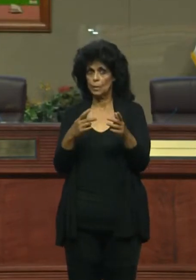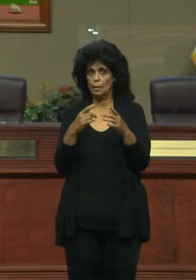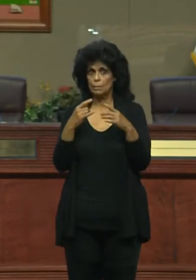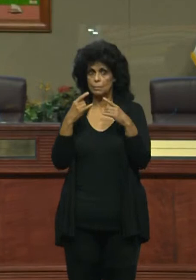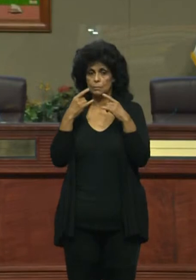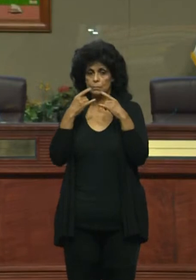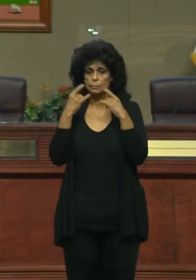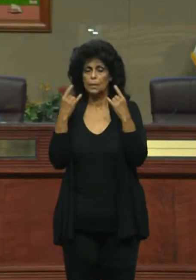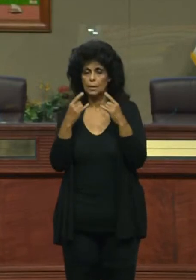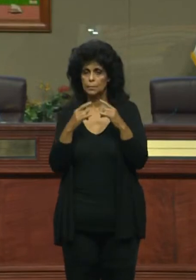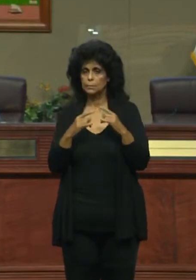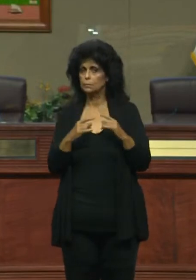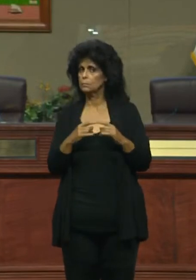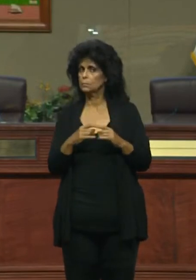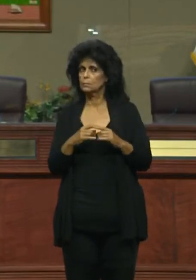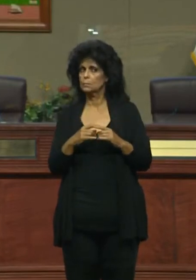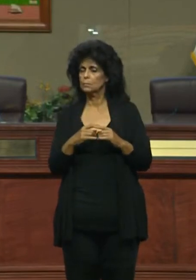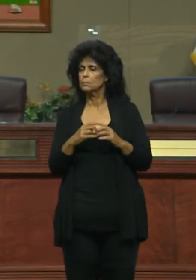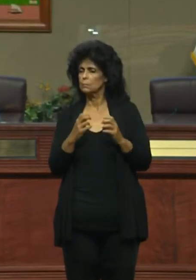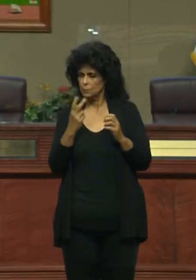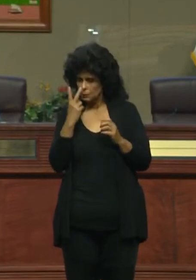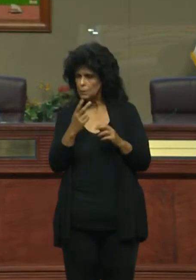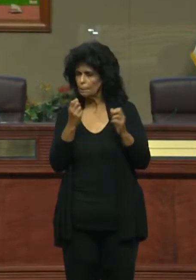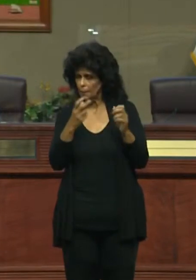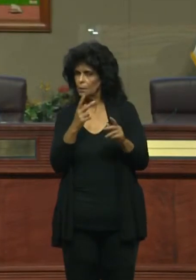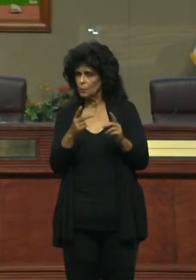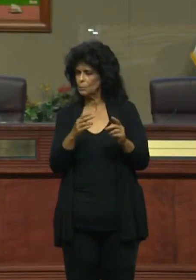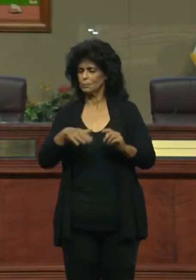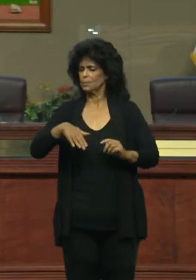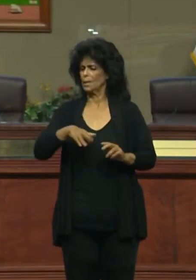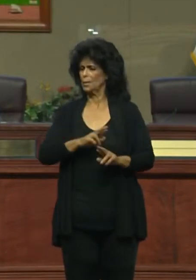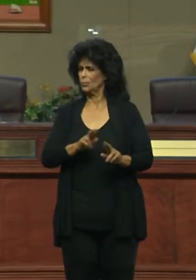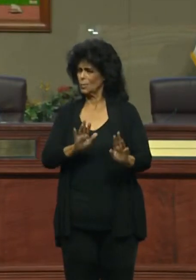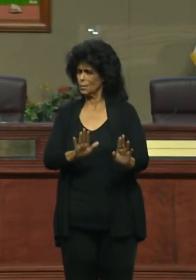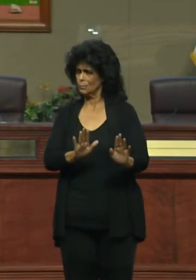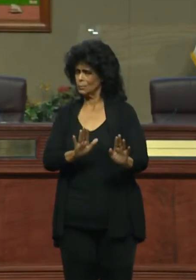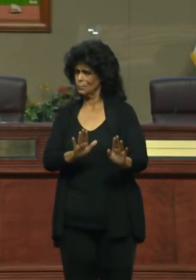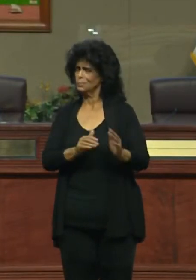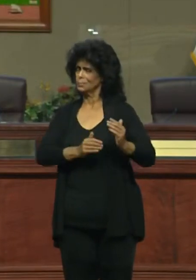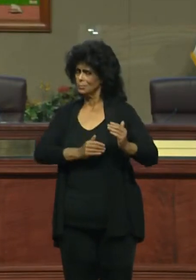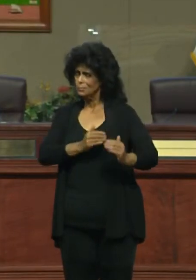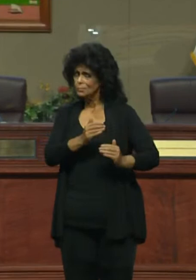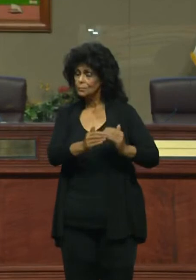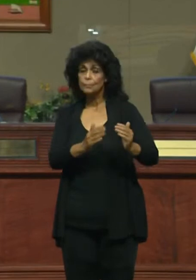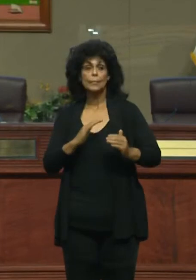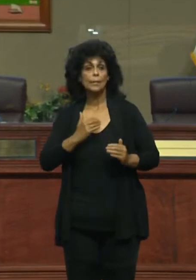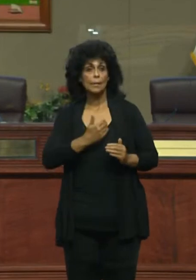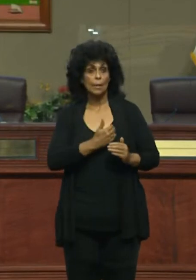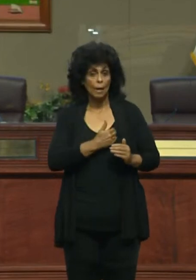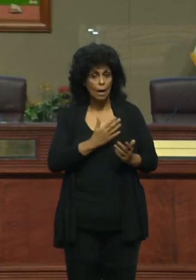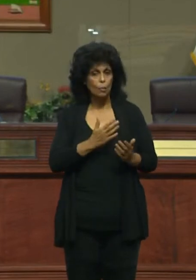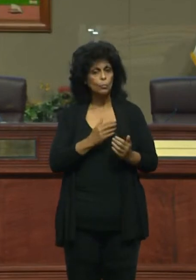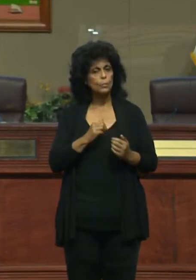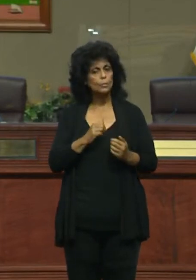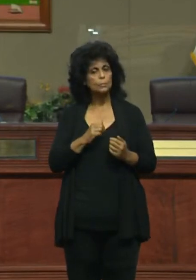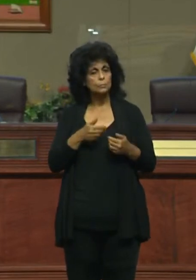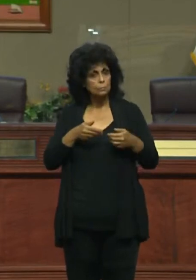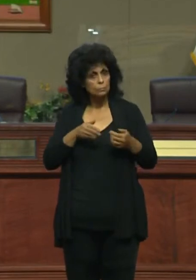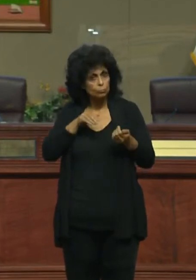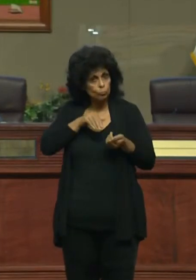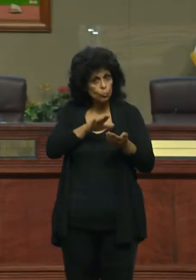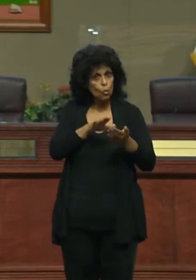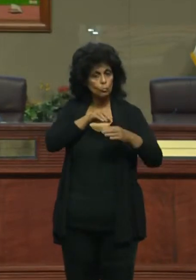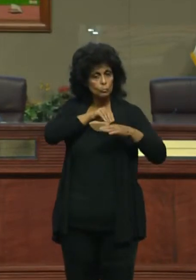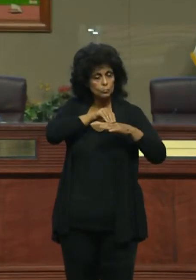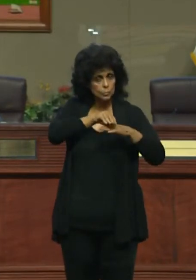are not yet ready to do that. So we had a very measured approach that was recommended.